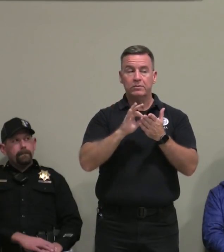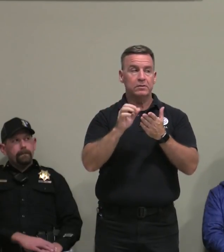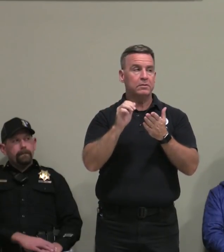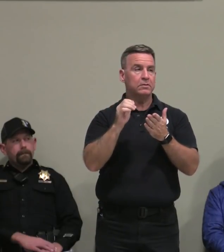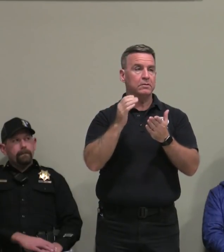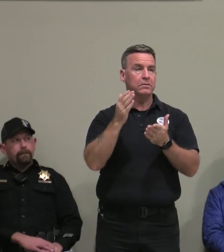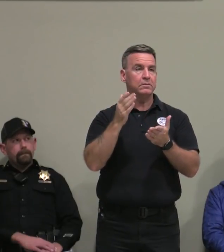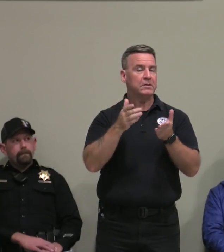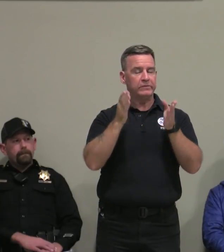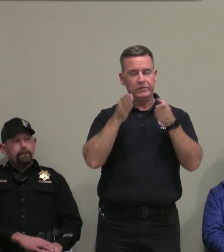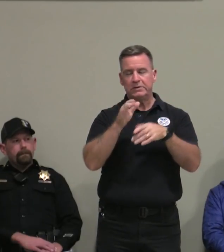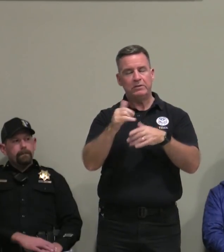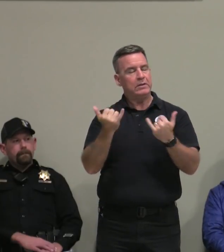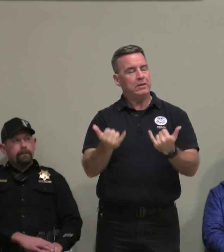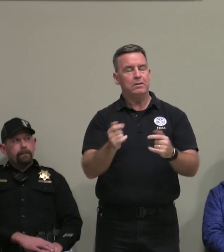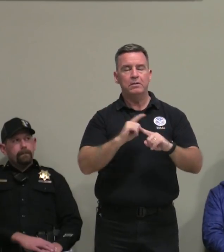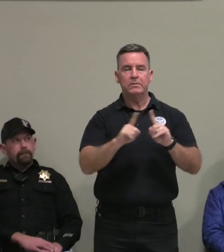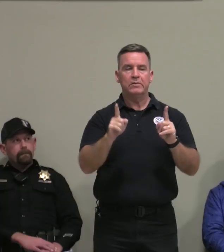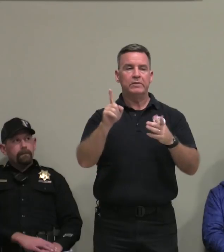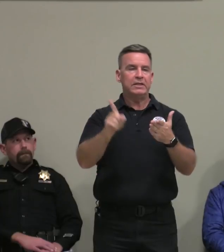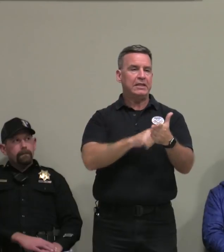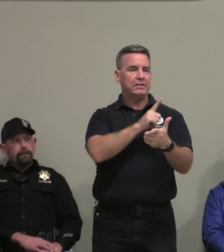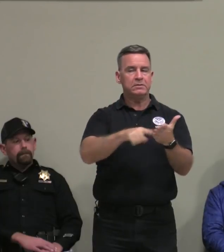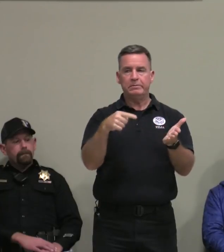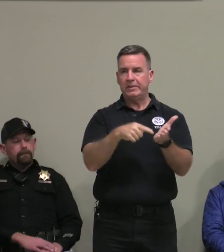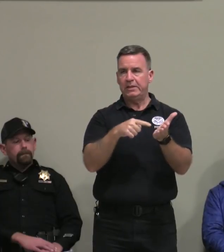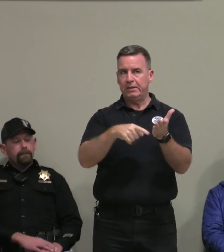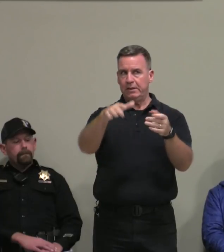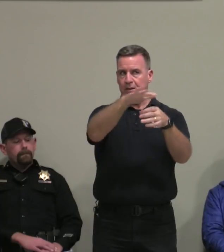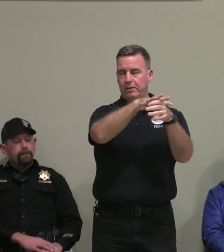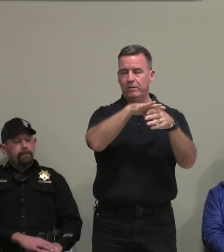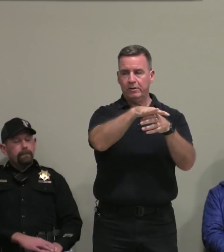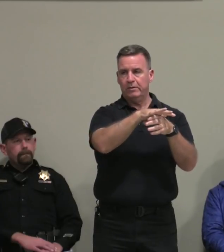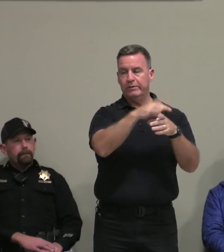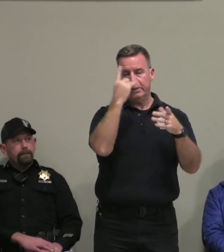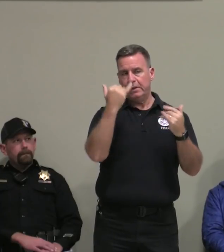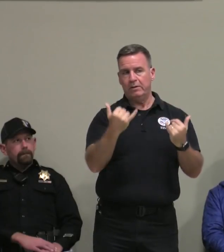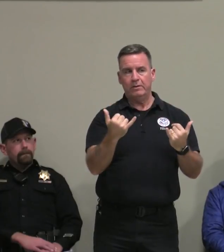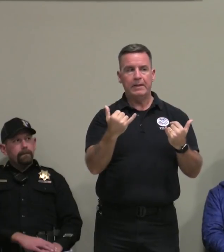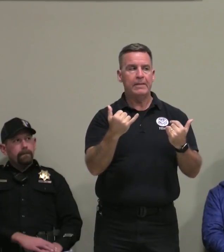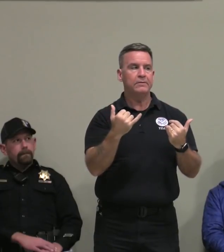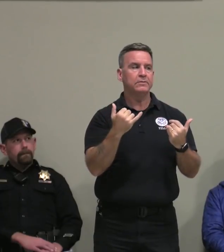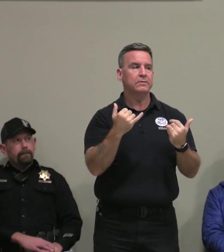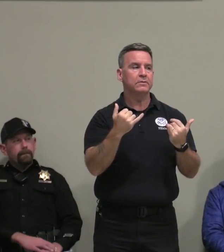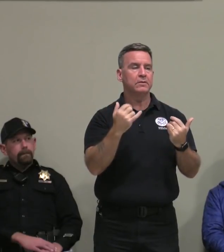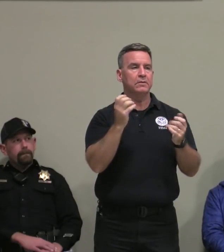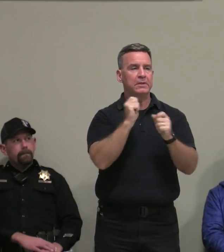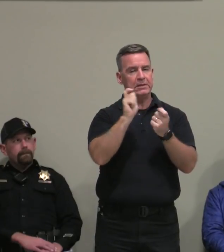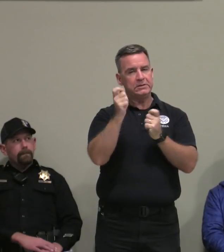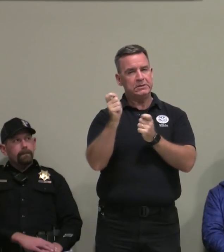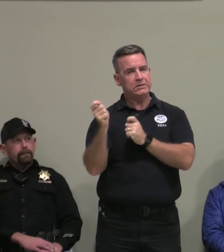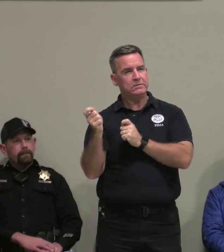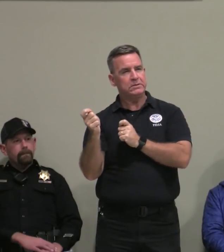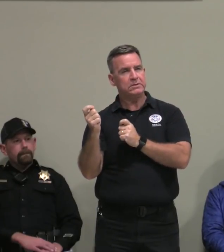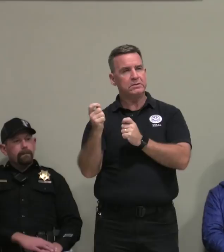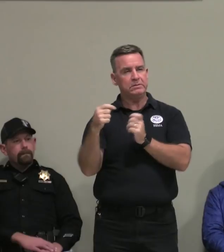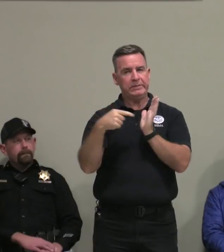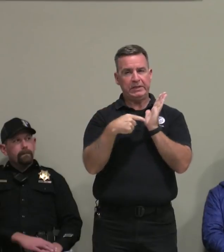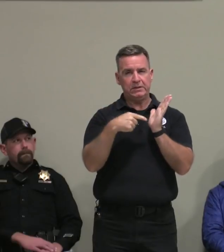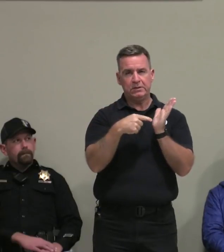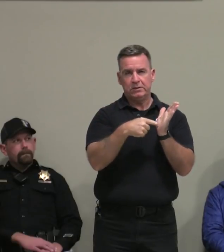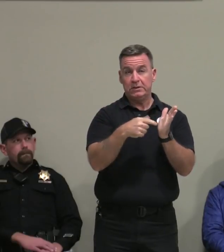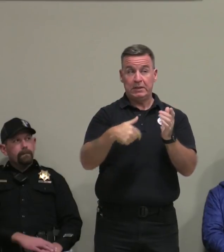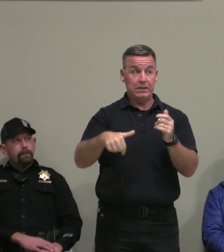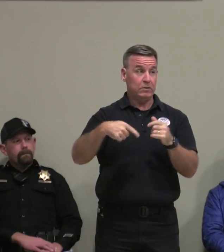You may not be focused on this right now, but we've canceled billing in the area for now. We are making adjustments to bills.